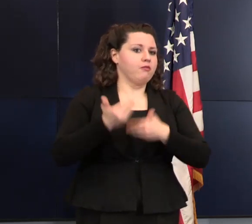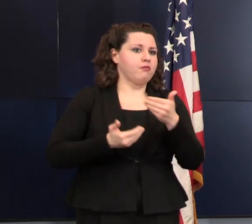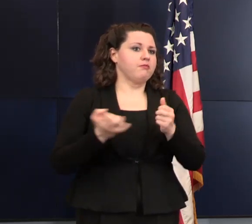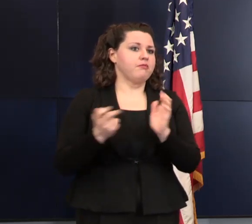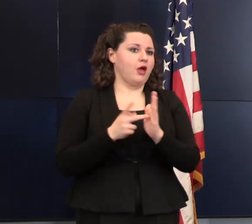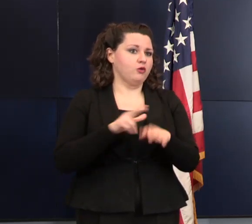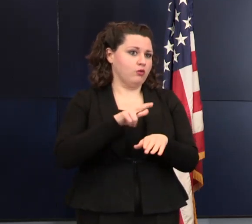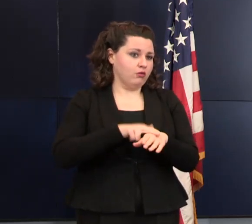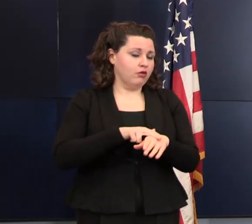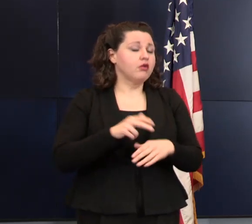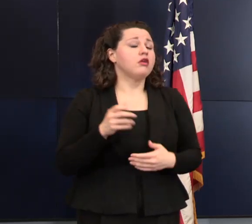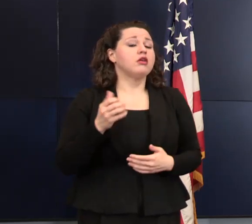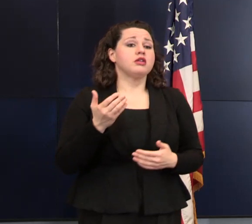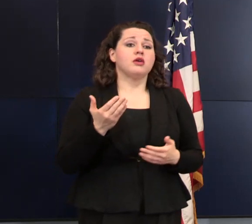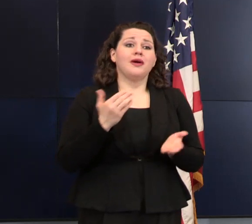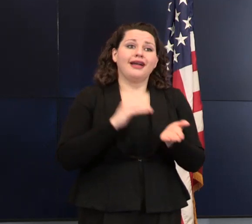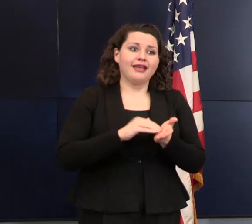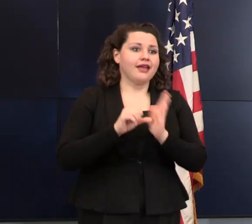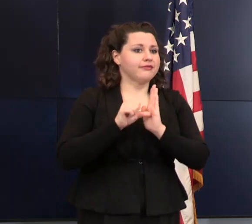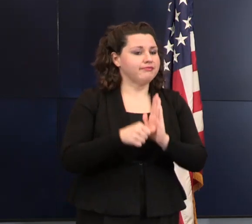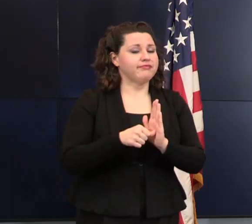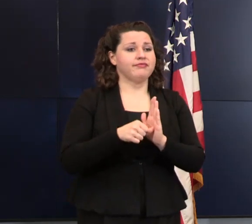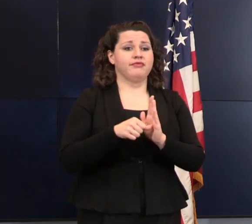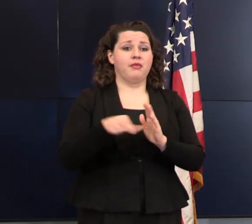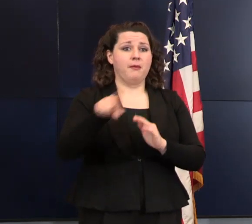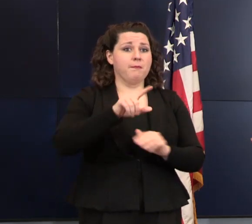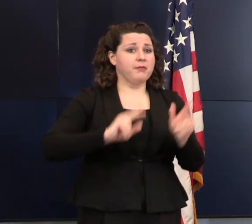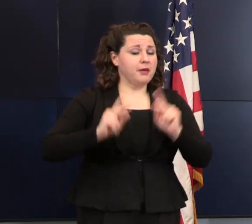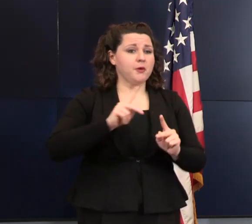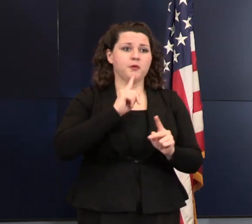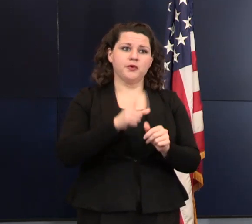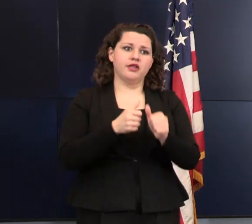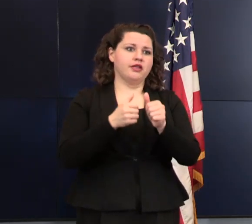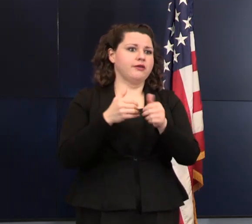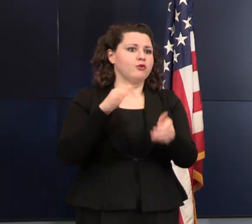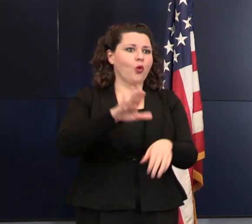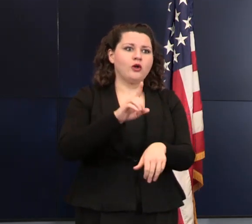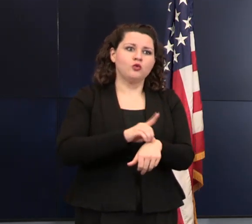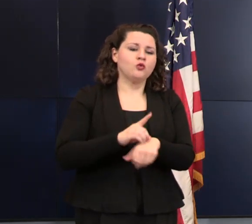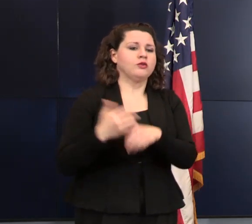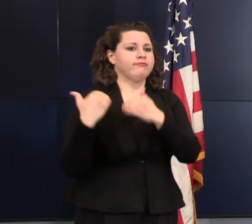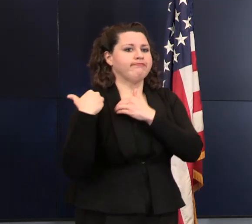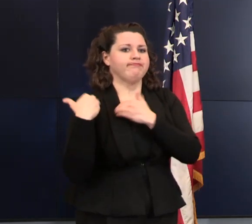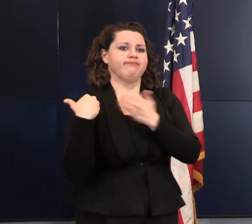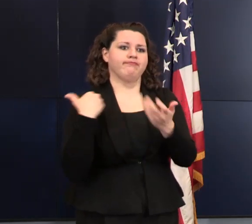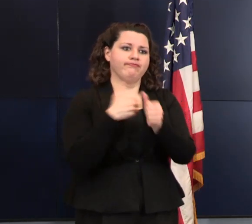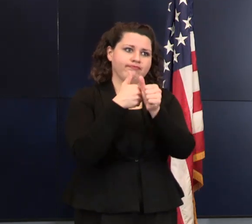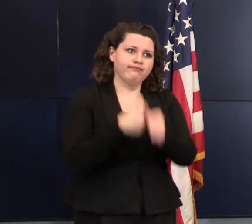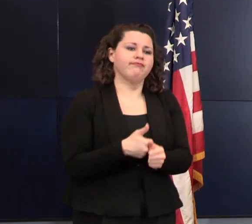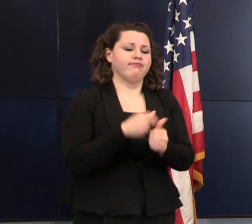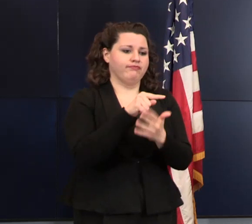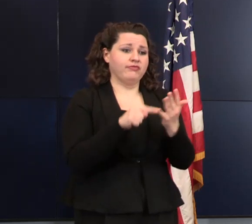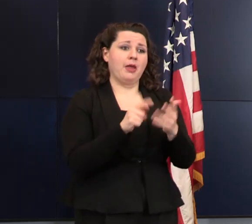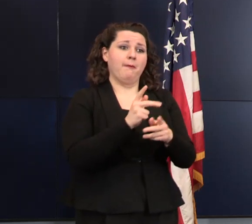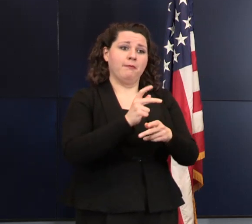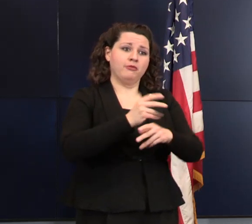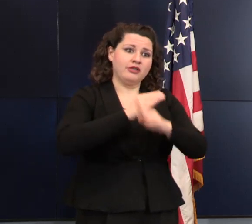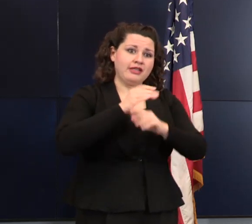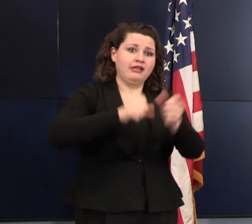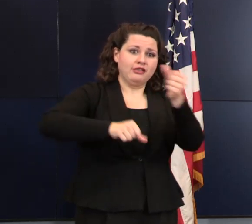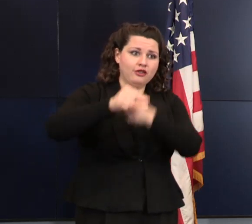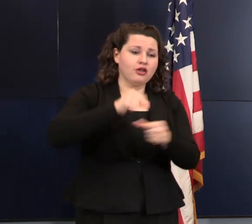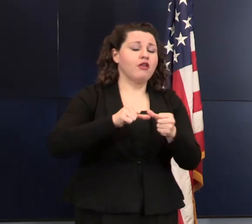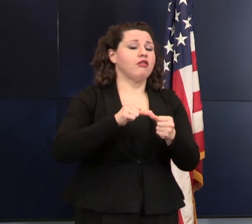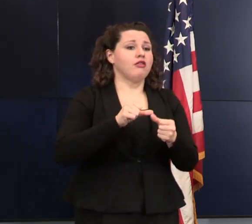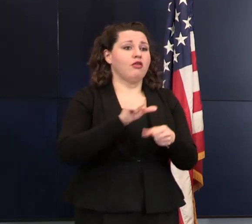normal. So again, if Iowans can just do their part and really help not only protect vulnerable Iowans, but our healthcare workers, first